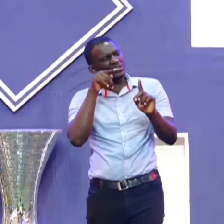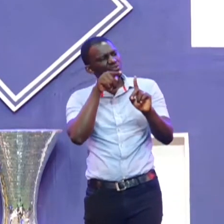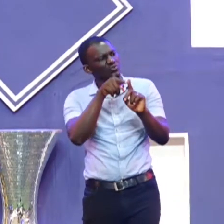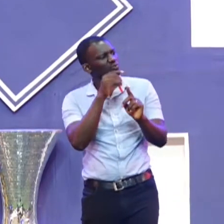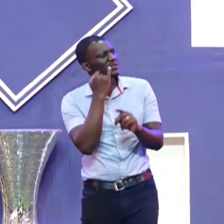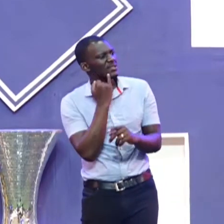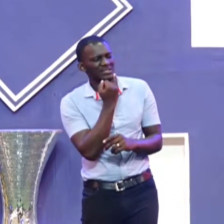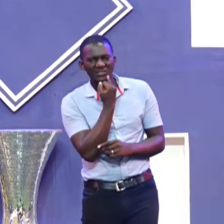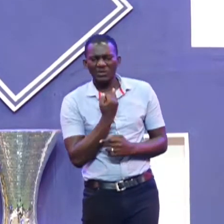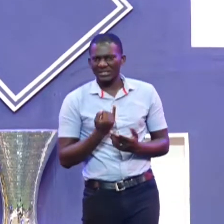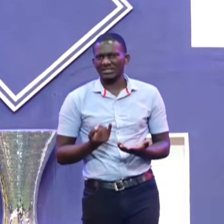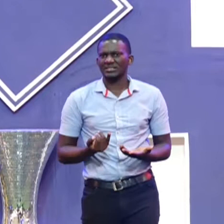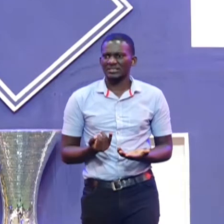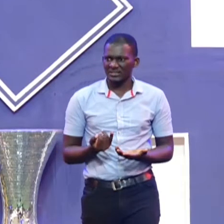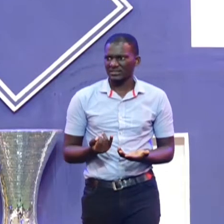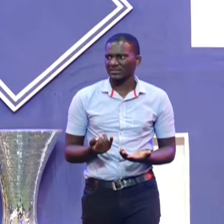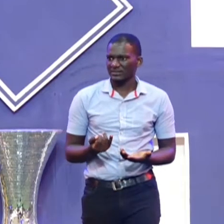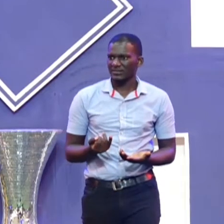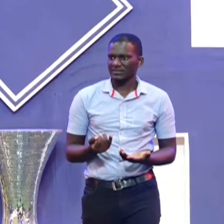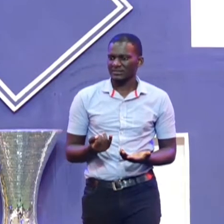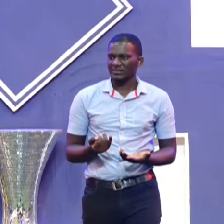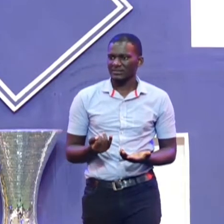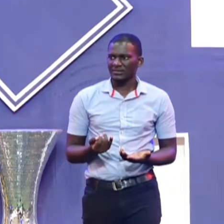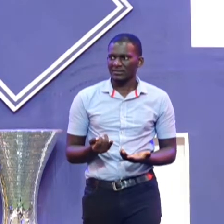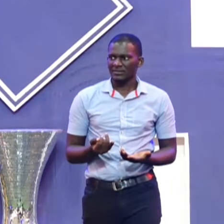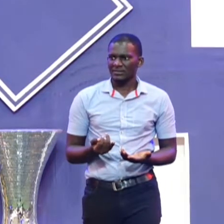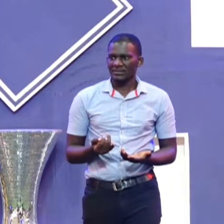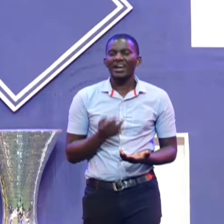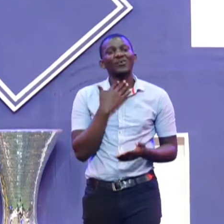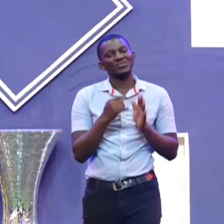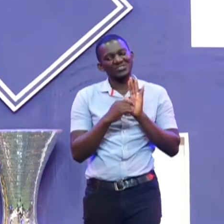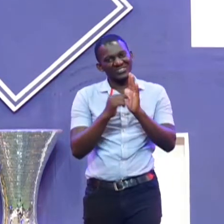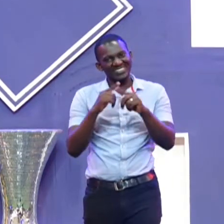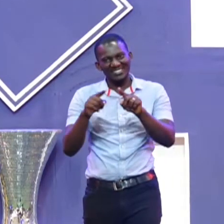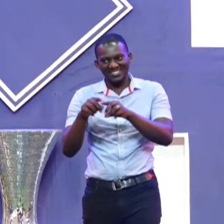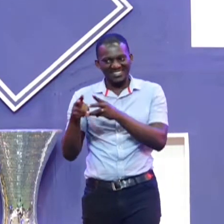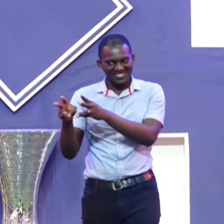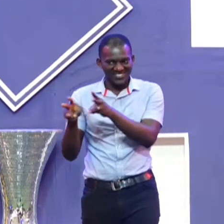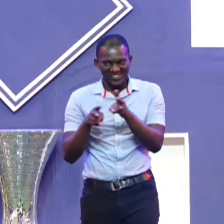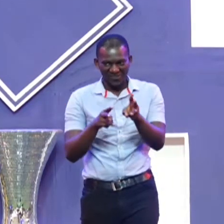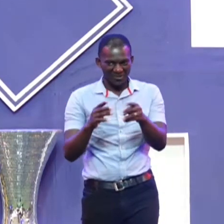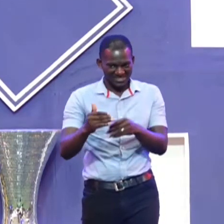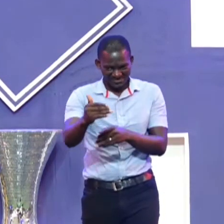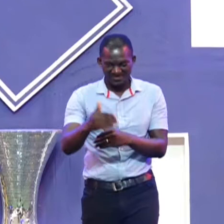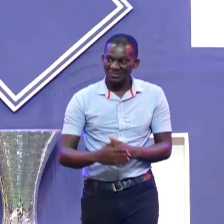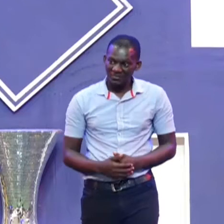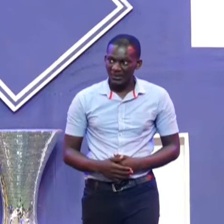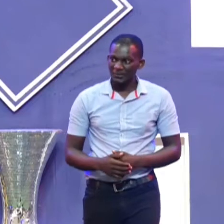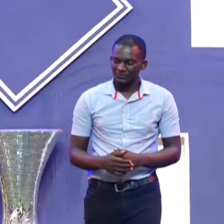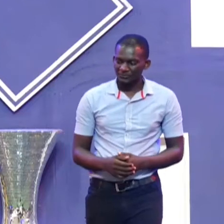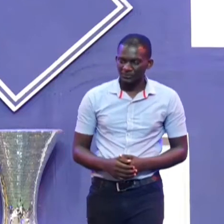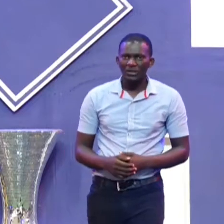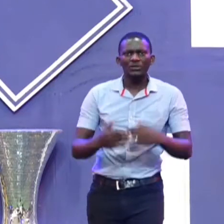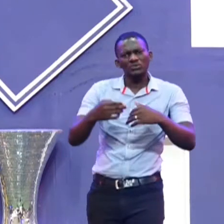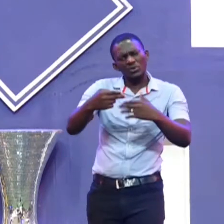Lord is speaking to Israel o njakula gengeri zine zenjawulo anyway I will show you these different ways kati